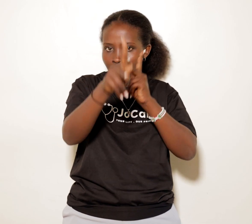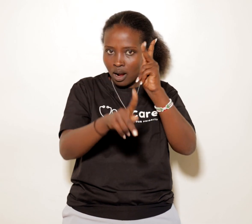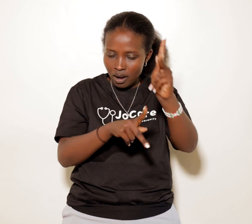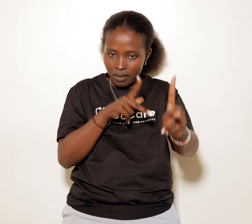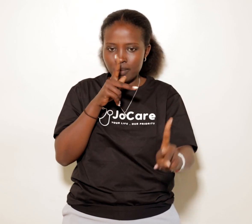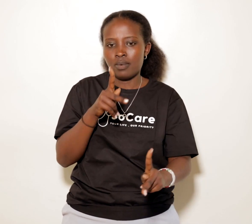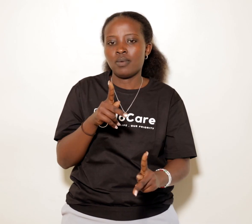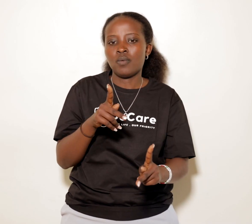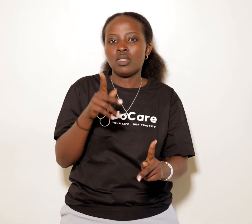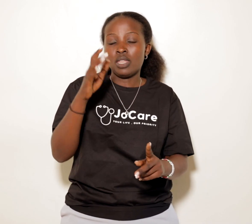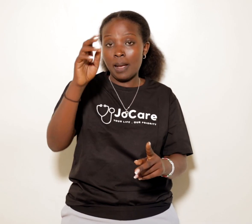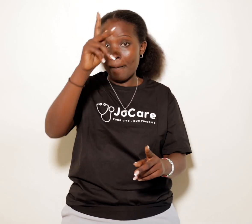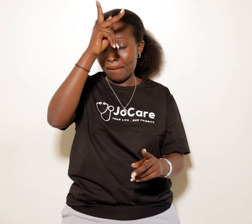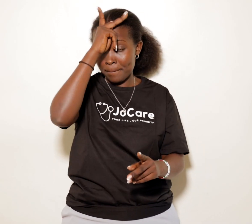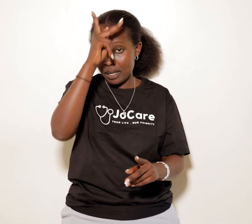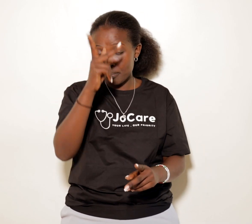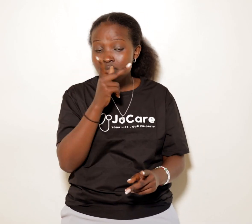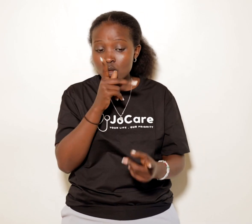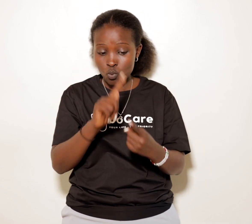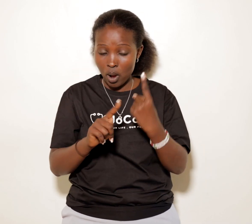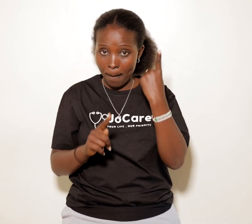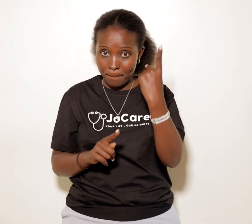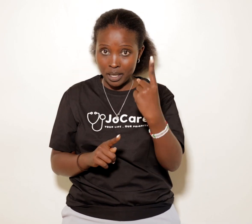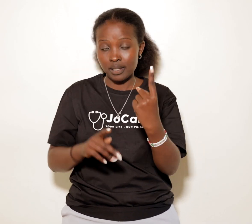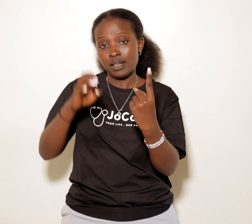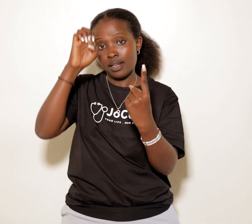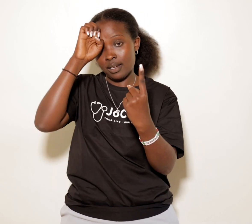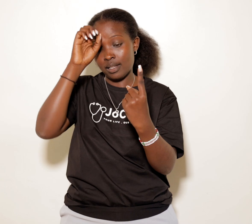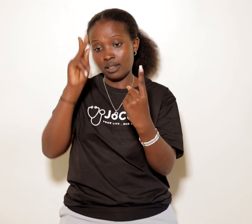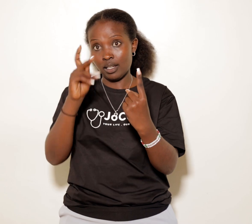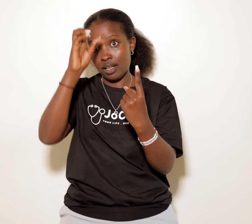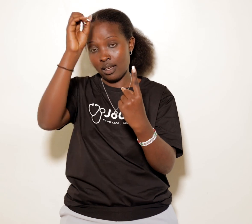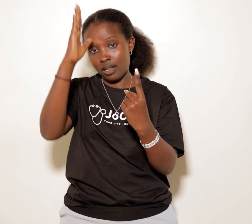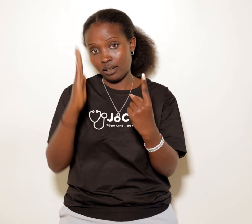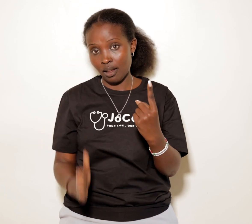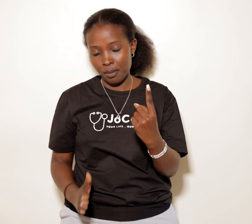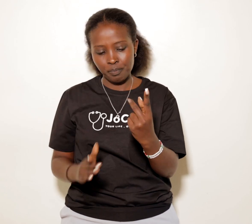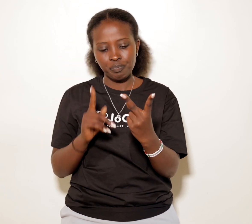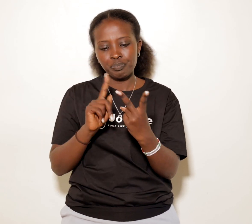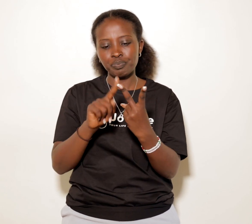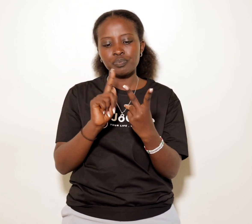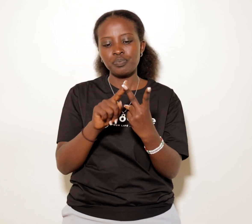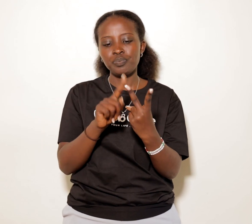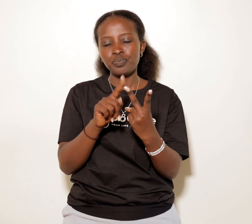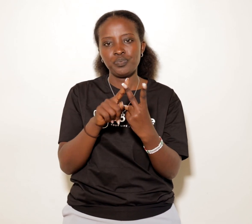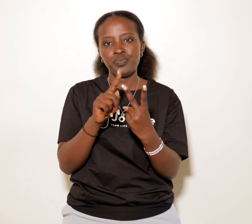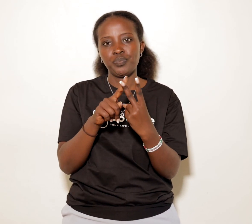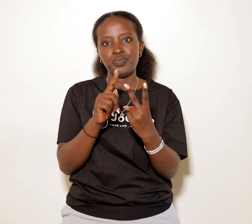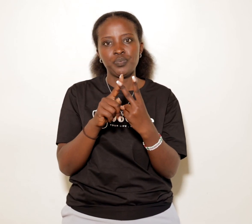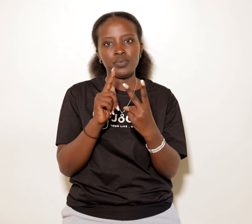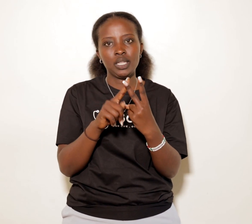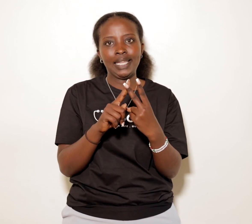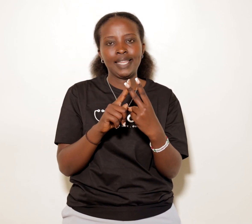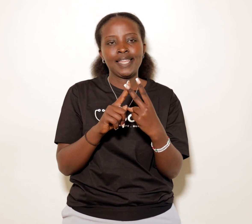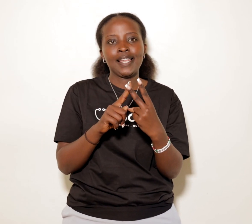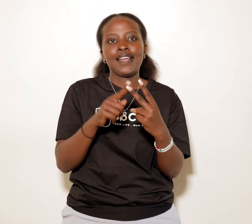offer to parents, firstly, educator, and healthcare